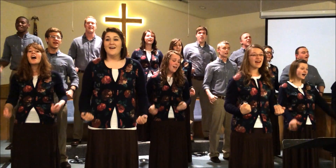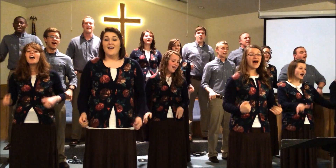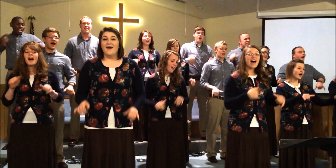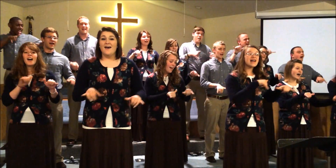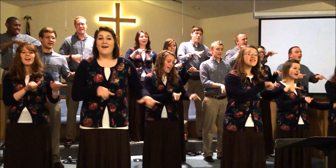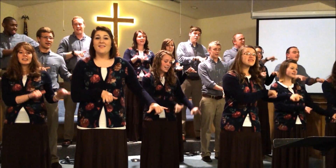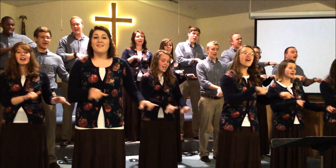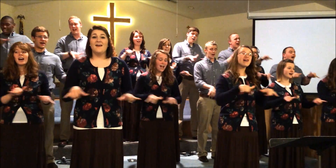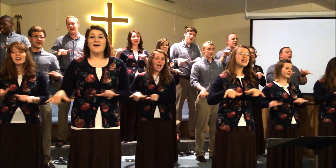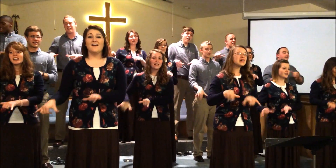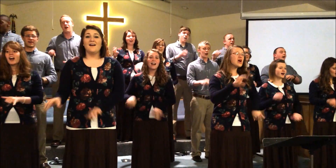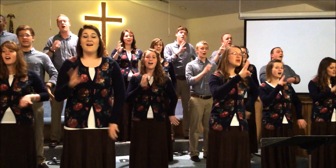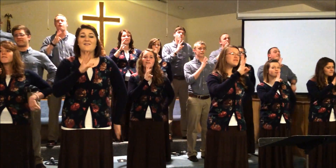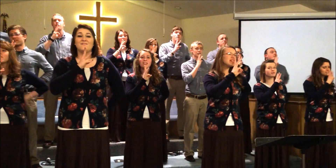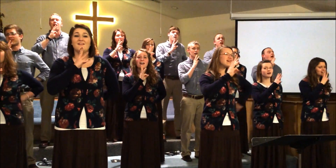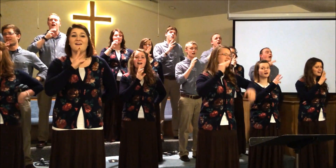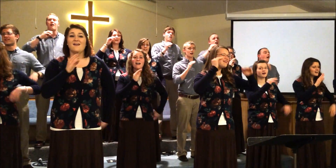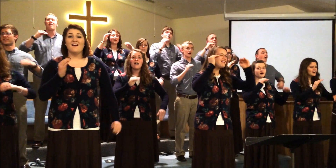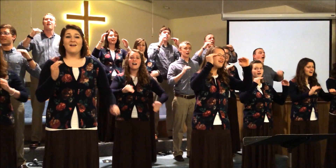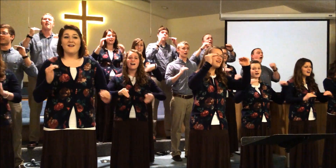And like a cloud,